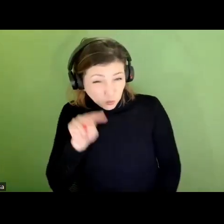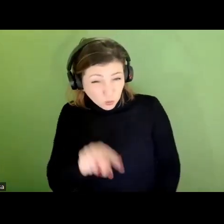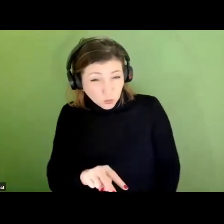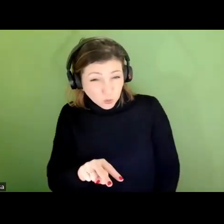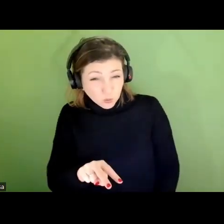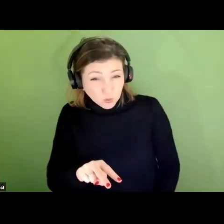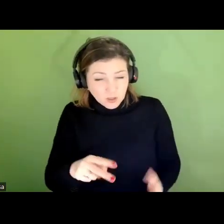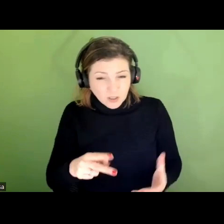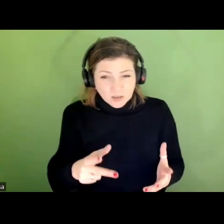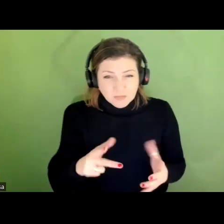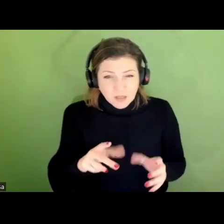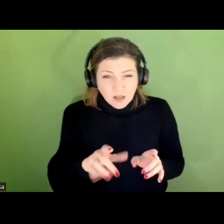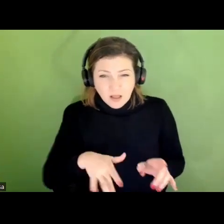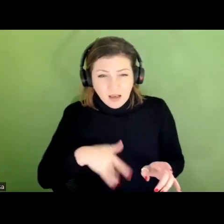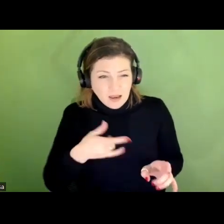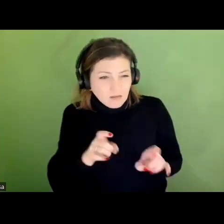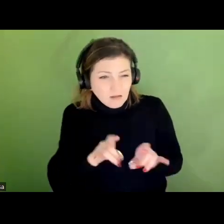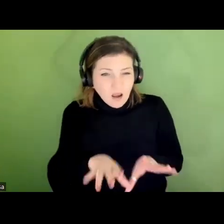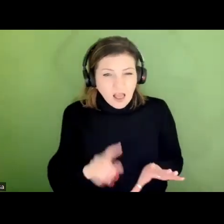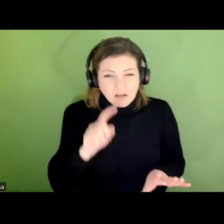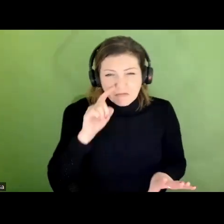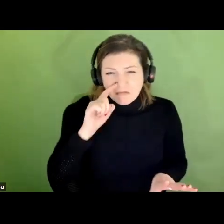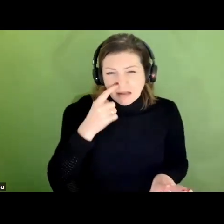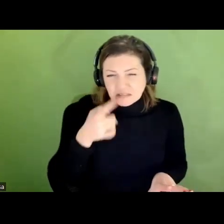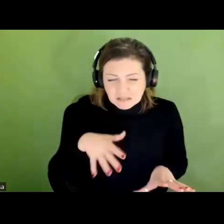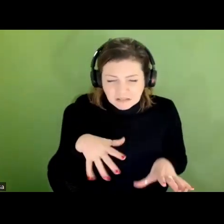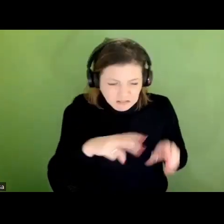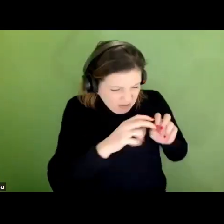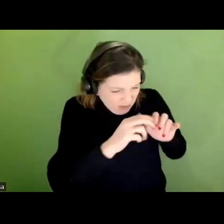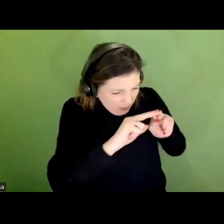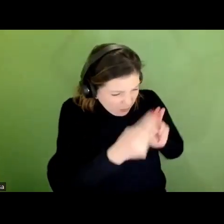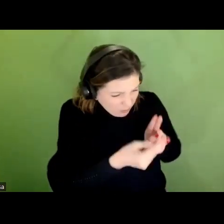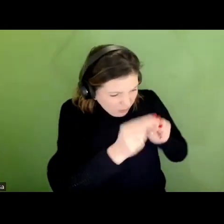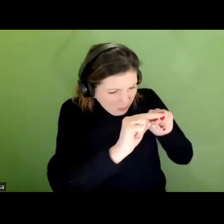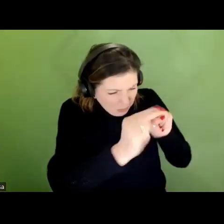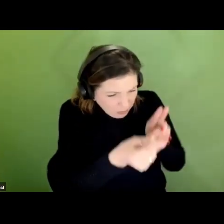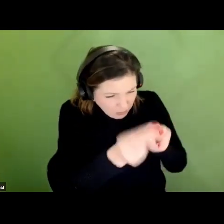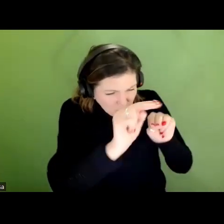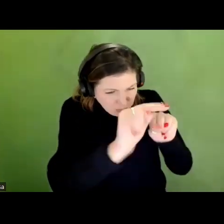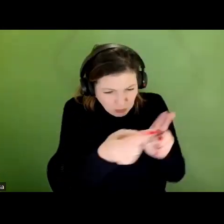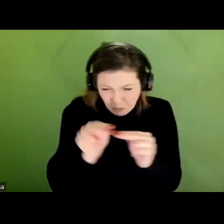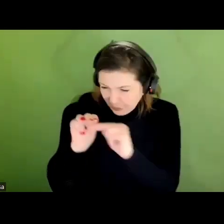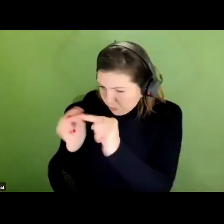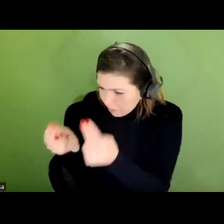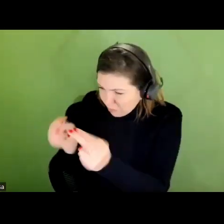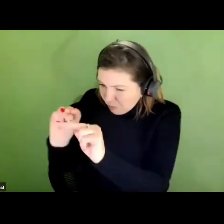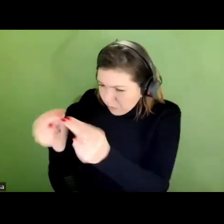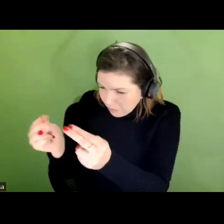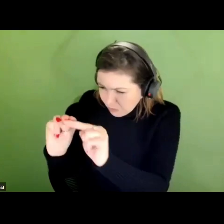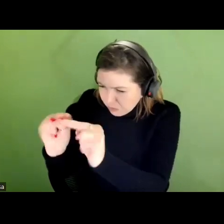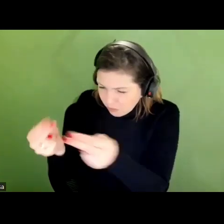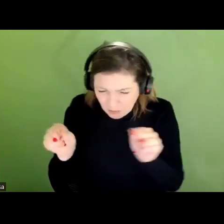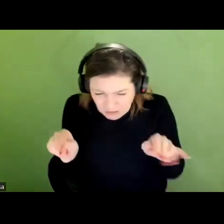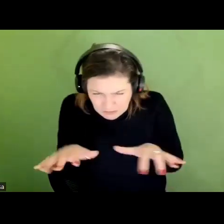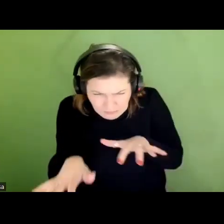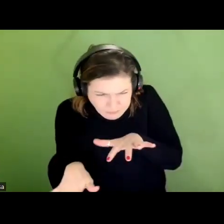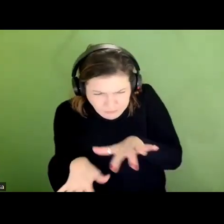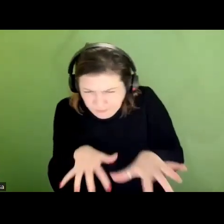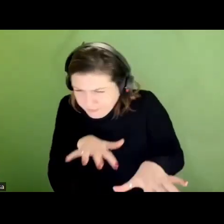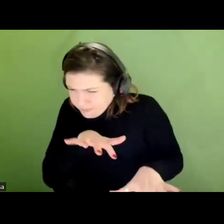boxes, knee-deep in mud, as they try to escape to England on the back of a lorry. There are